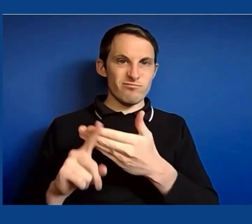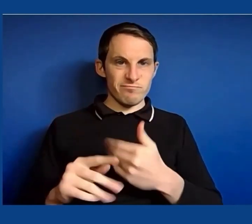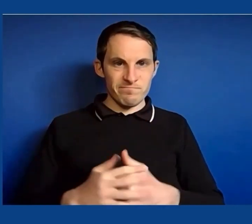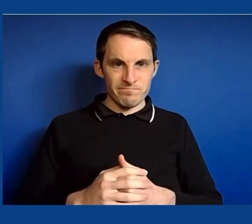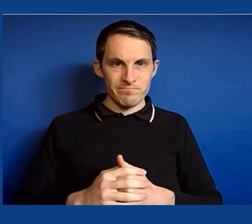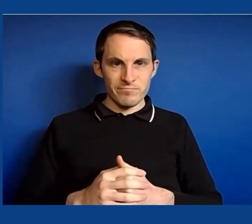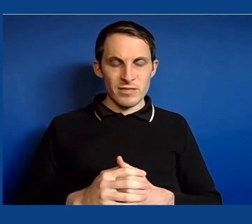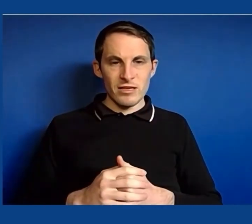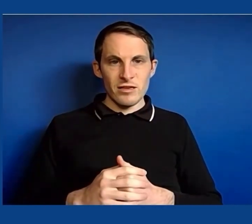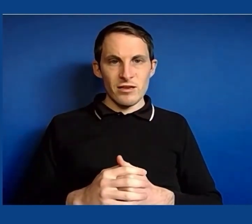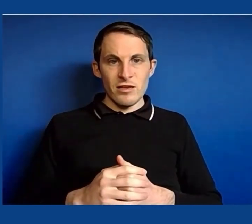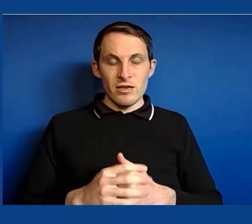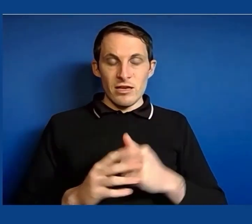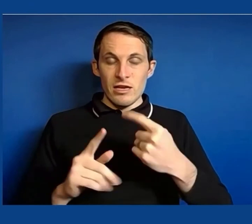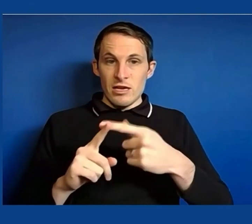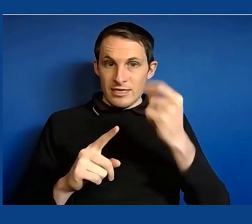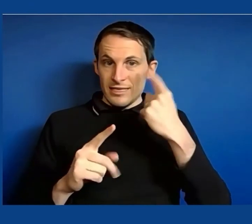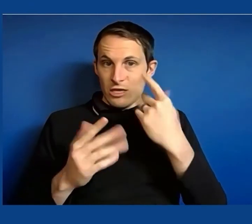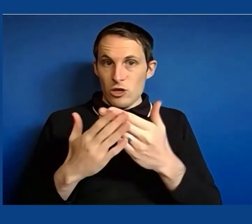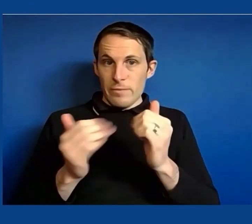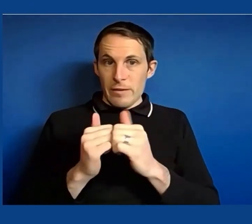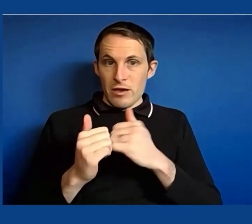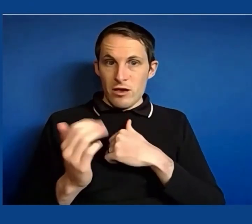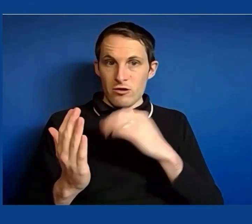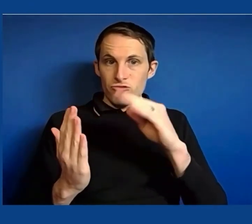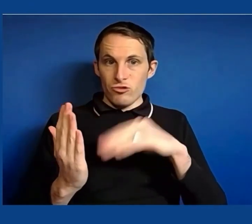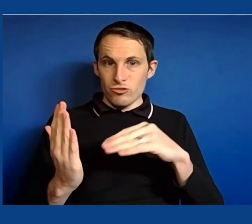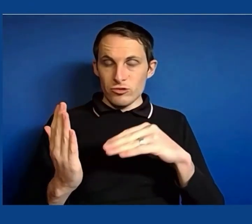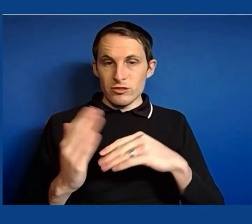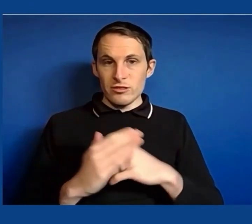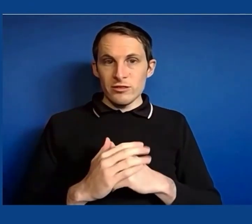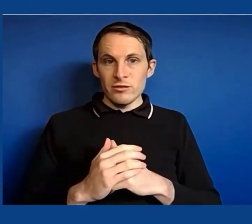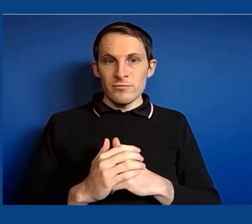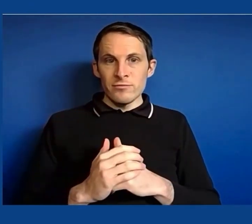go on in the paper that I wrote, I get to